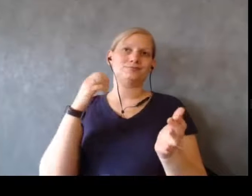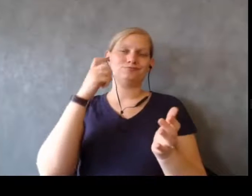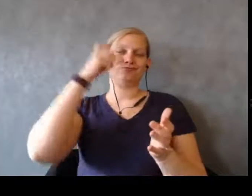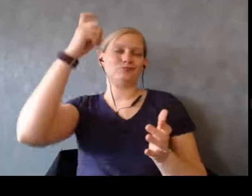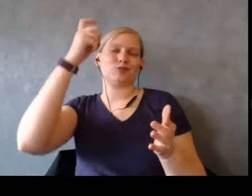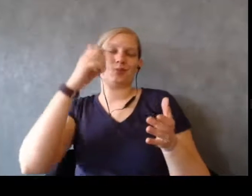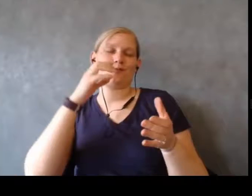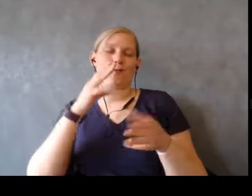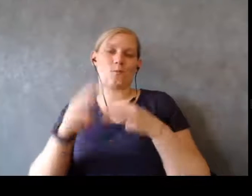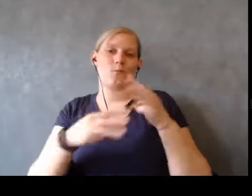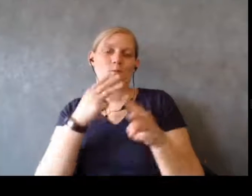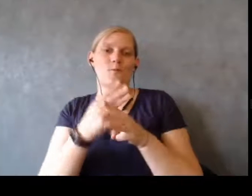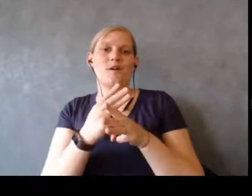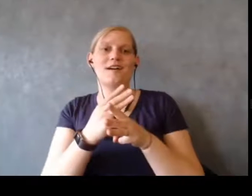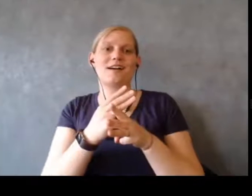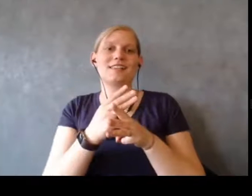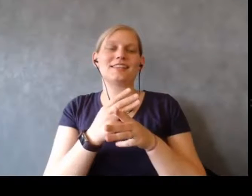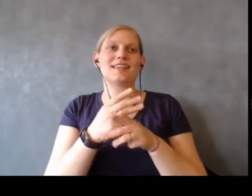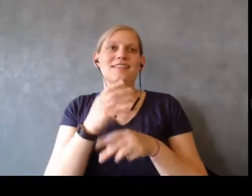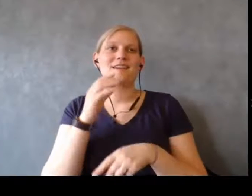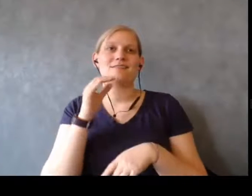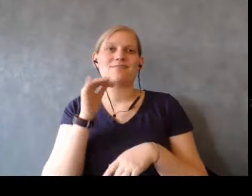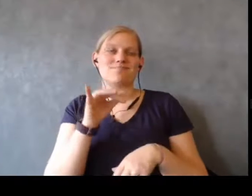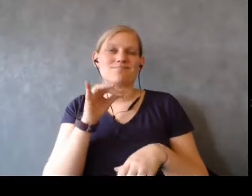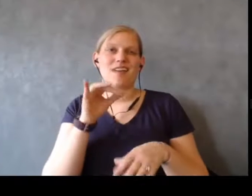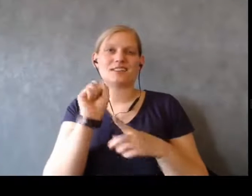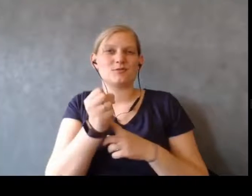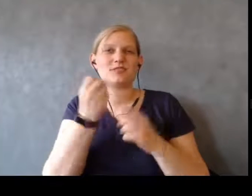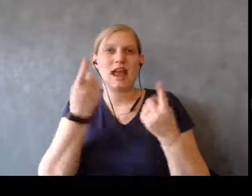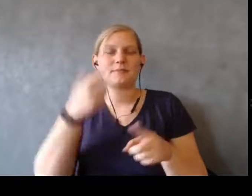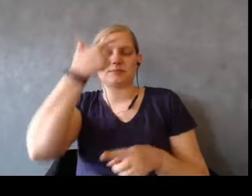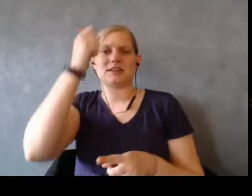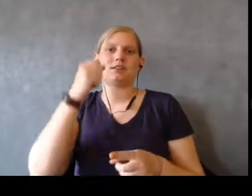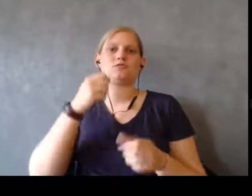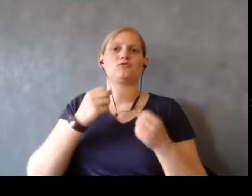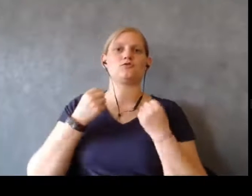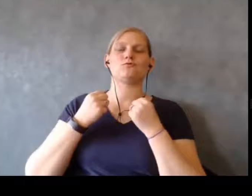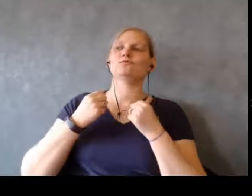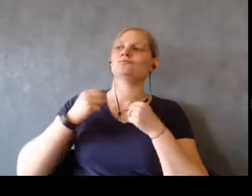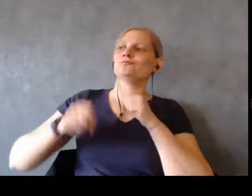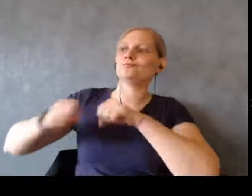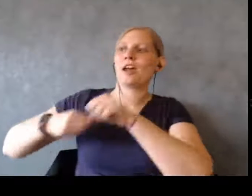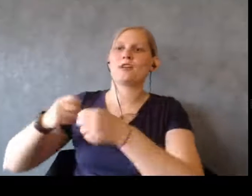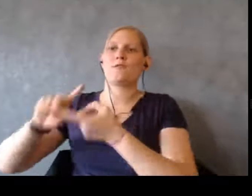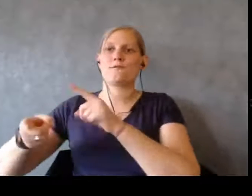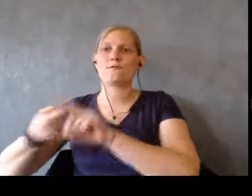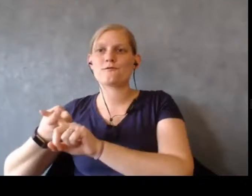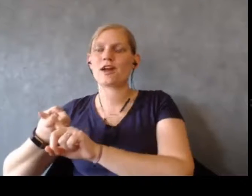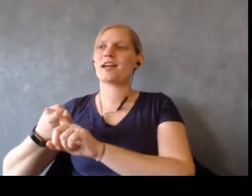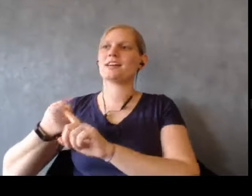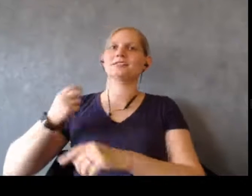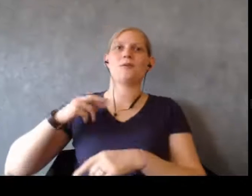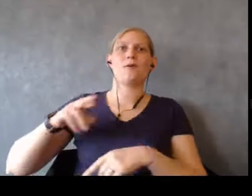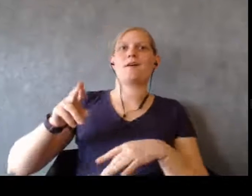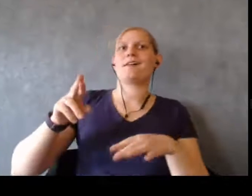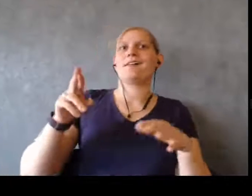the freedom that comes with being young and out on your own. Because for them, they will be living in a world where sex and bodies and